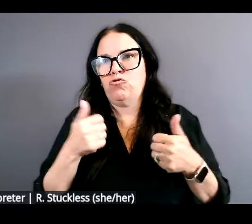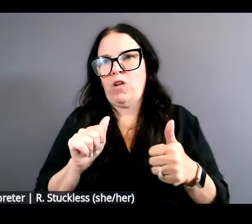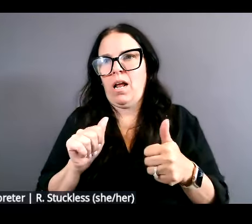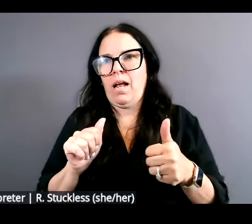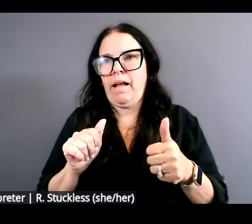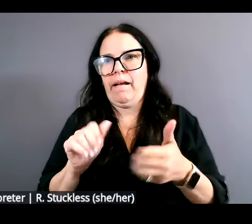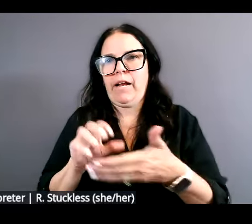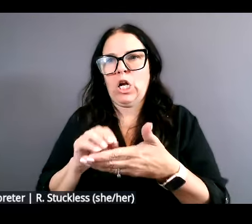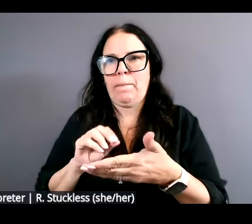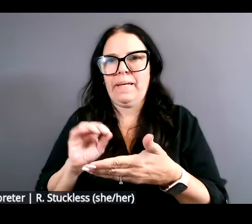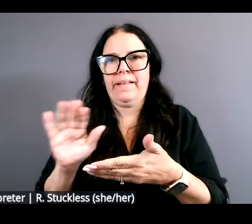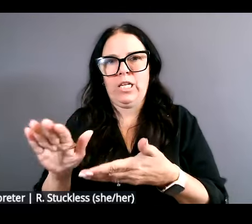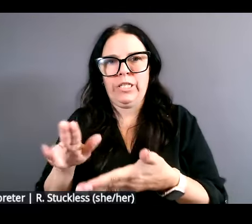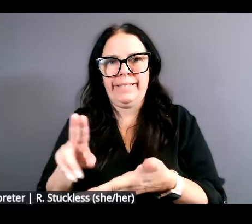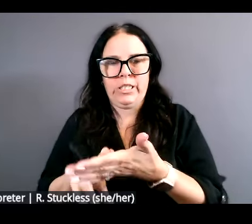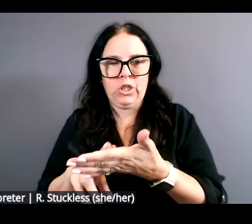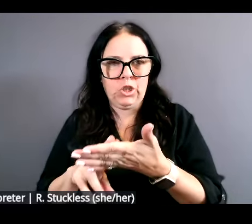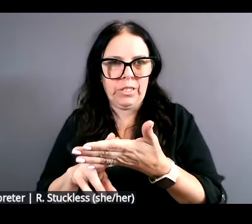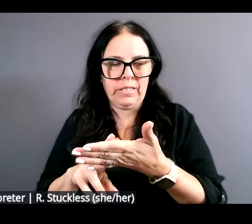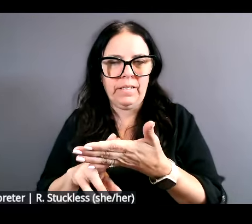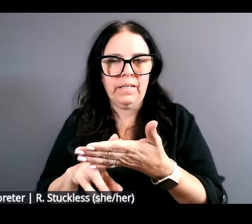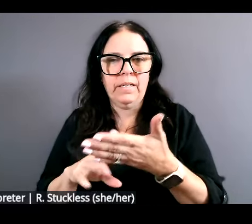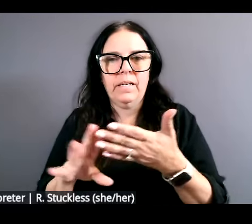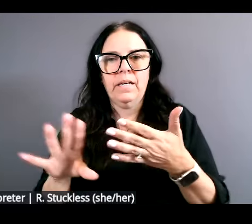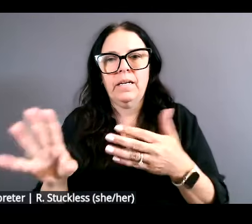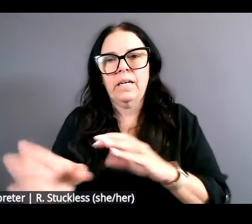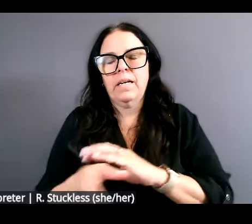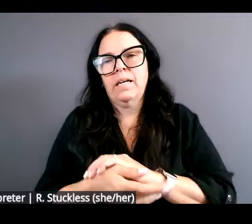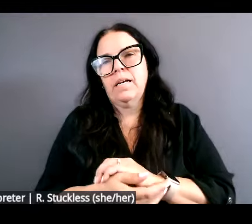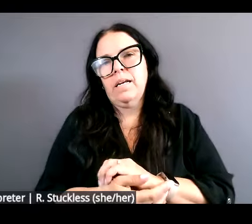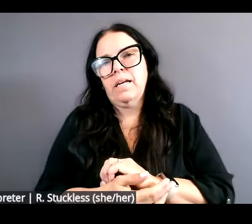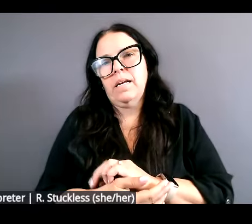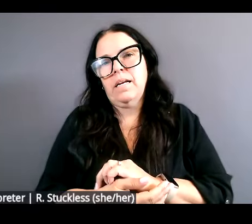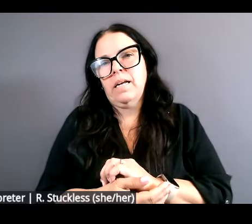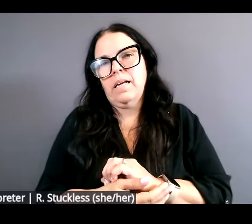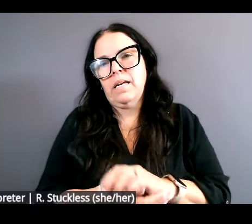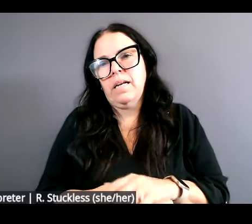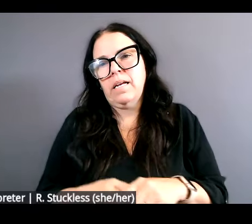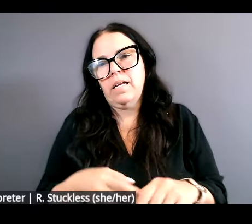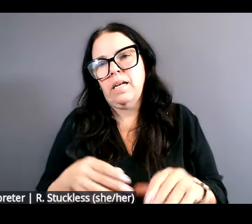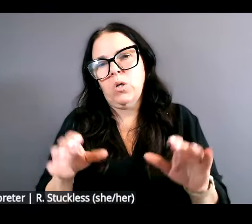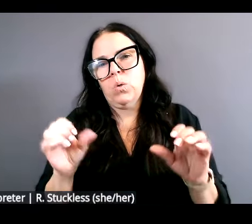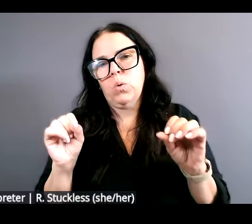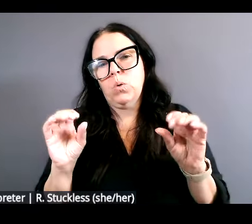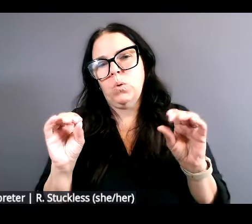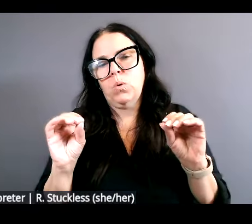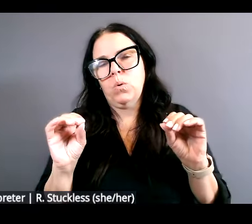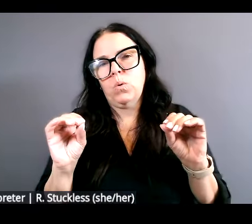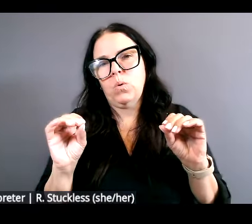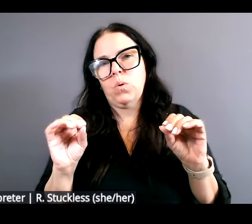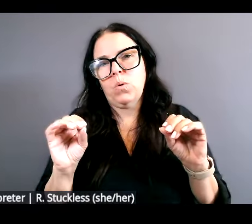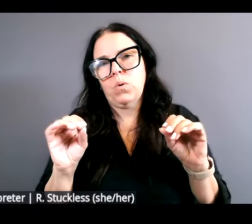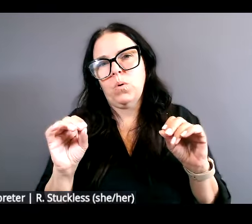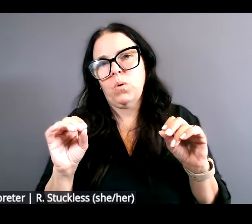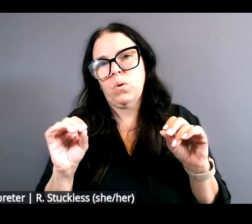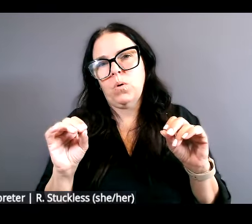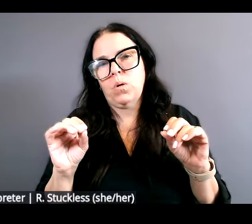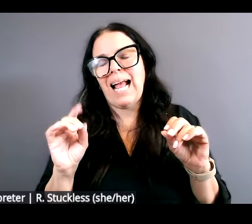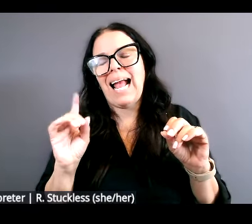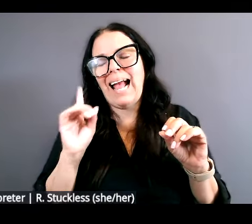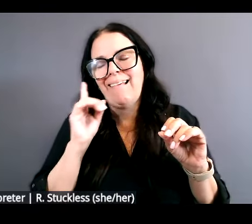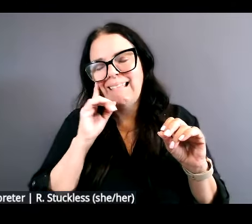the handwriting should have been. So I just think that it's important to clearly